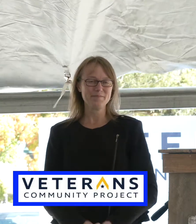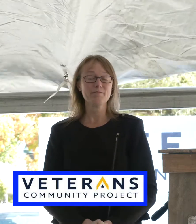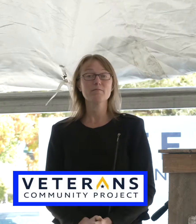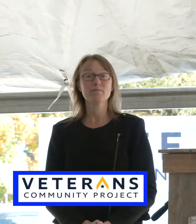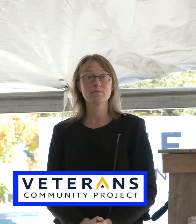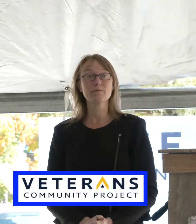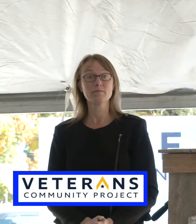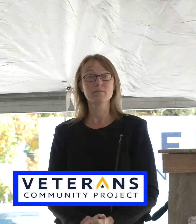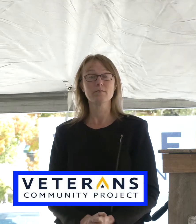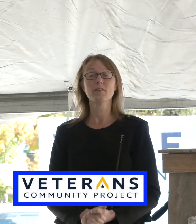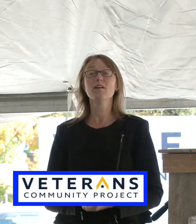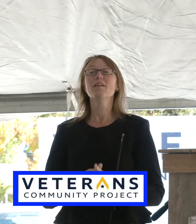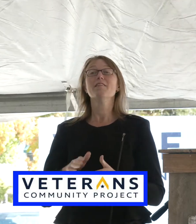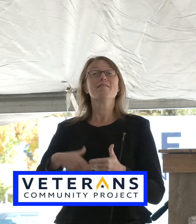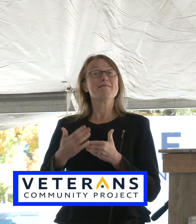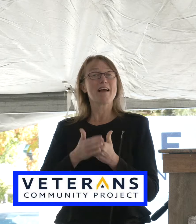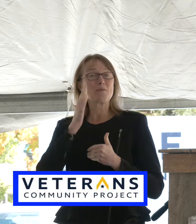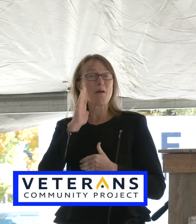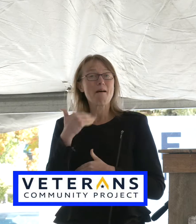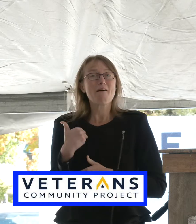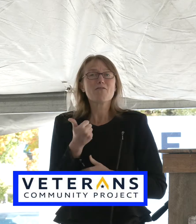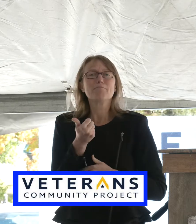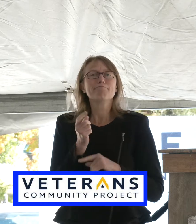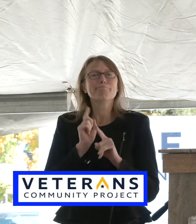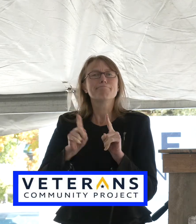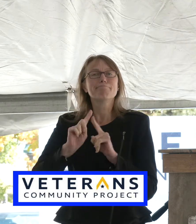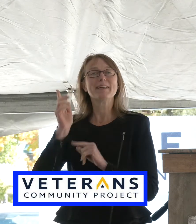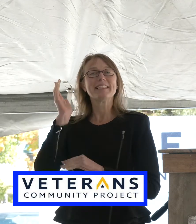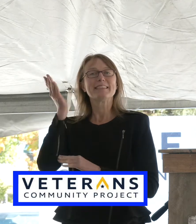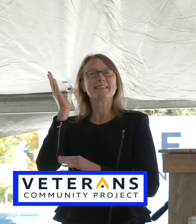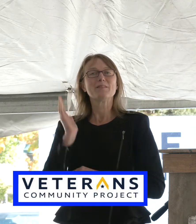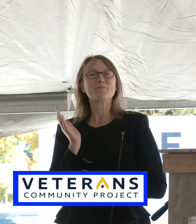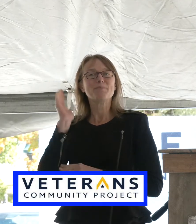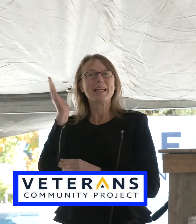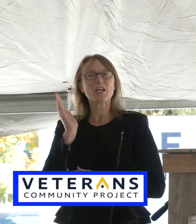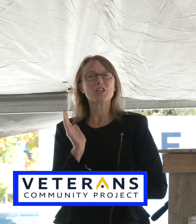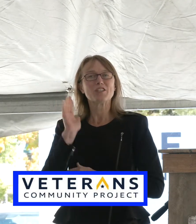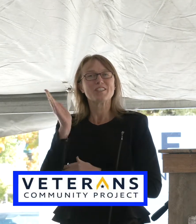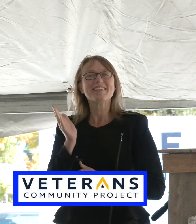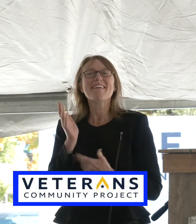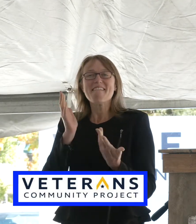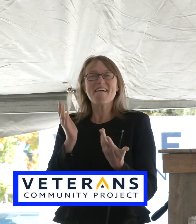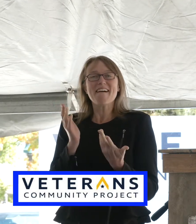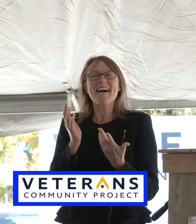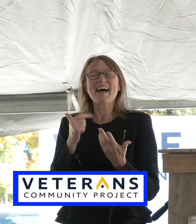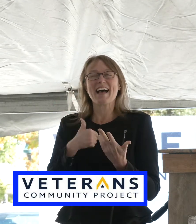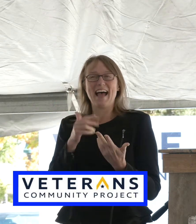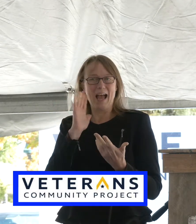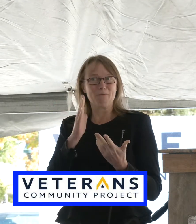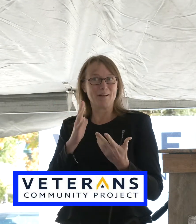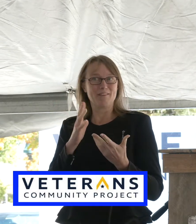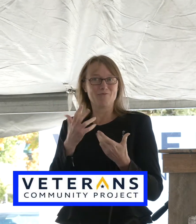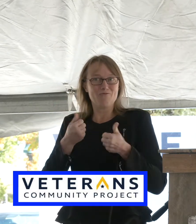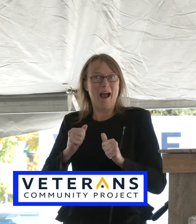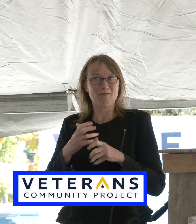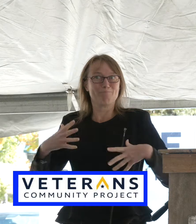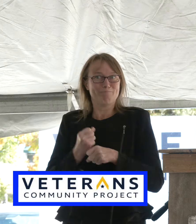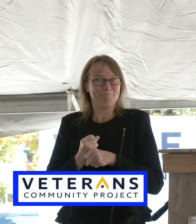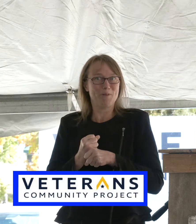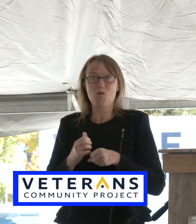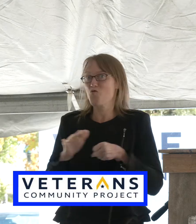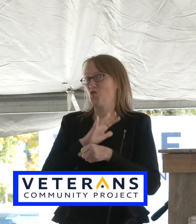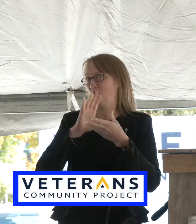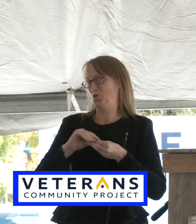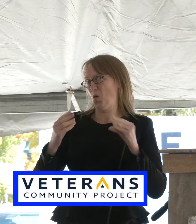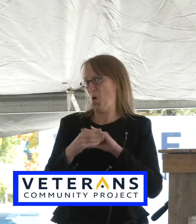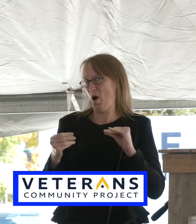Now, over the next few speakers, I'm going to take this opportunity to kind of tell you the full story of how we got to where we are right now and